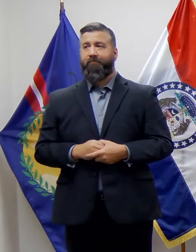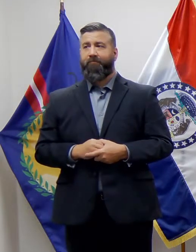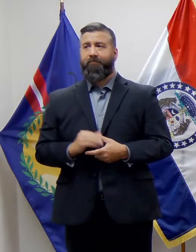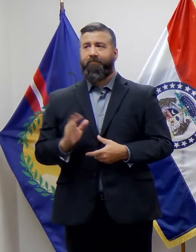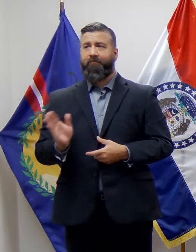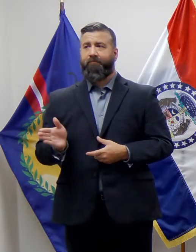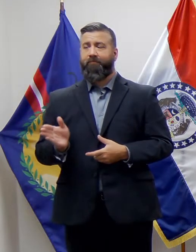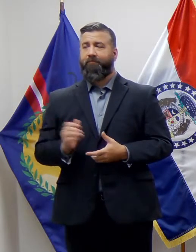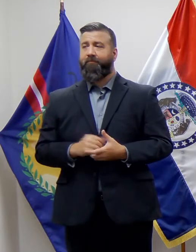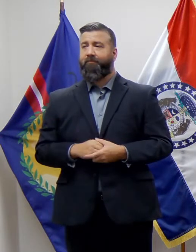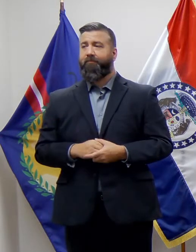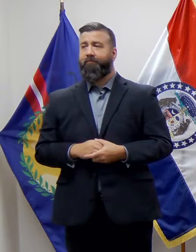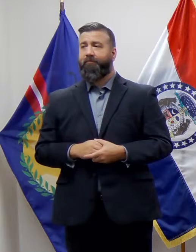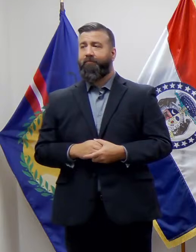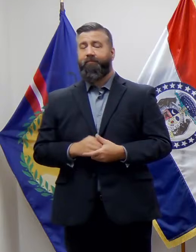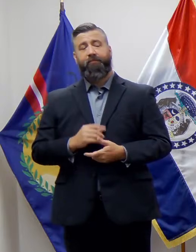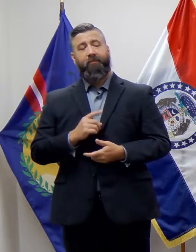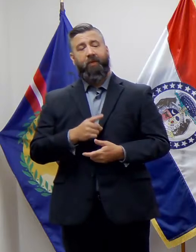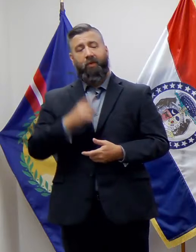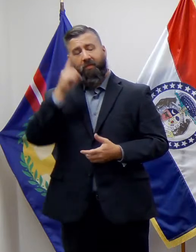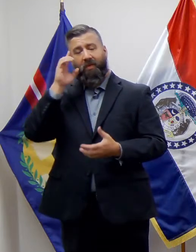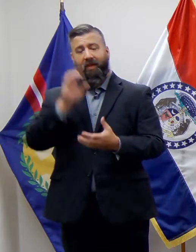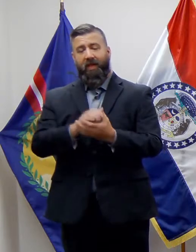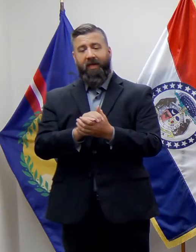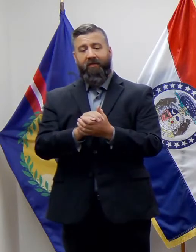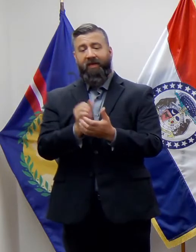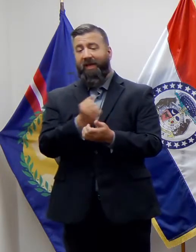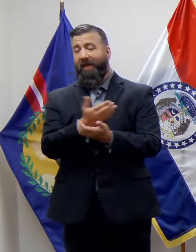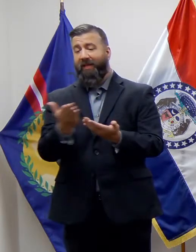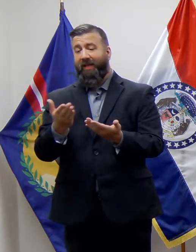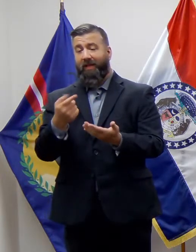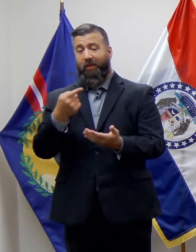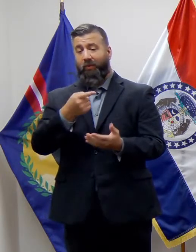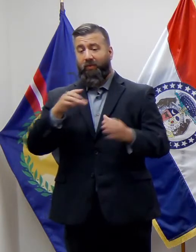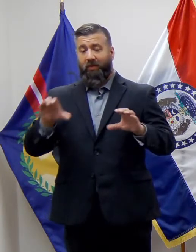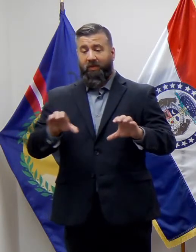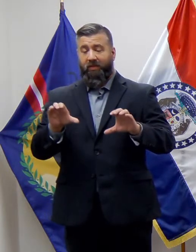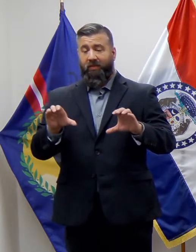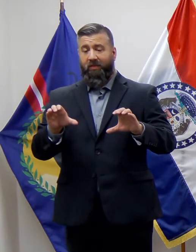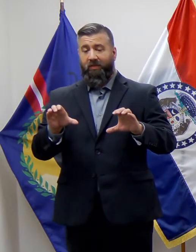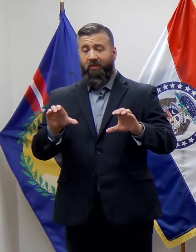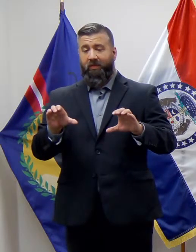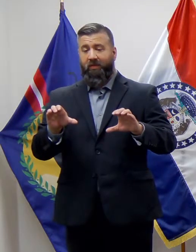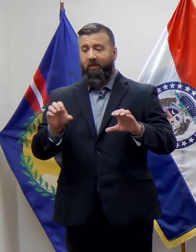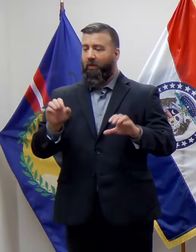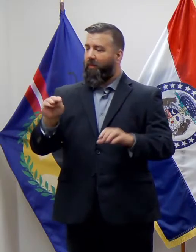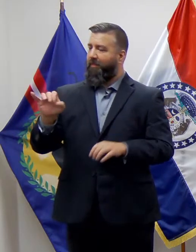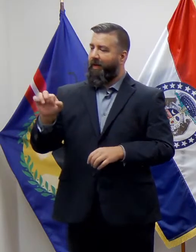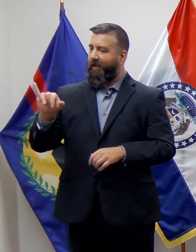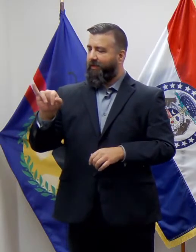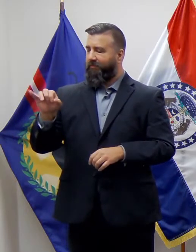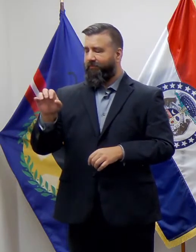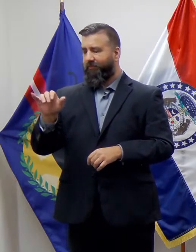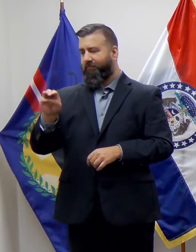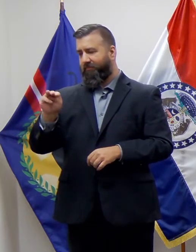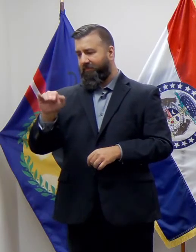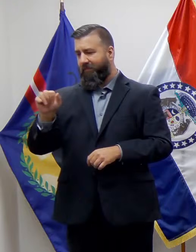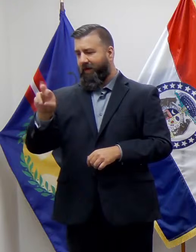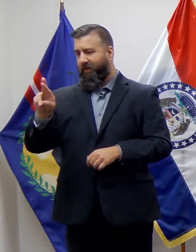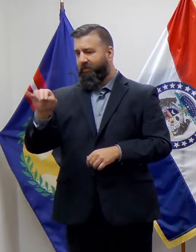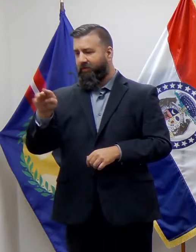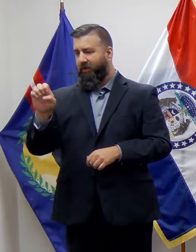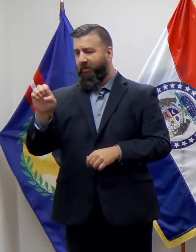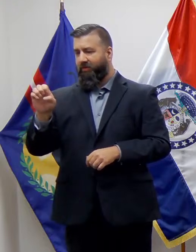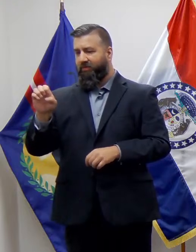Kenzie, do you believe that anything that you did to, or that Mayor Jones did to put